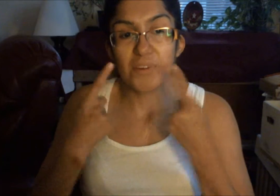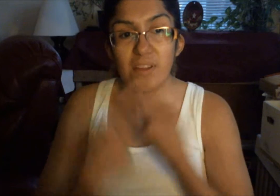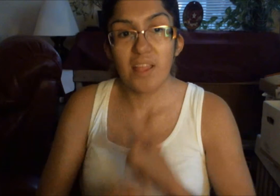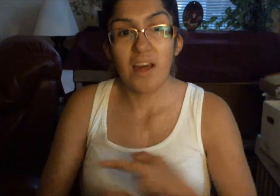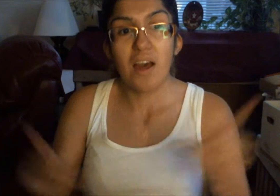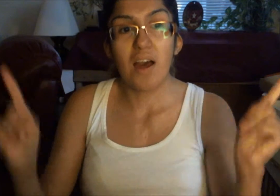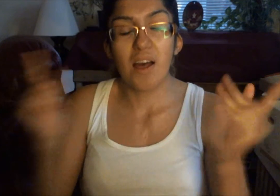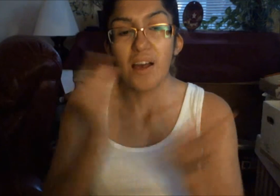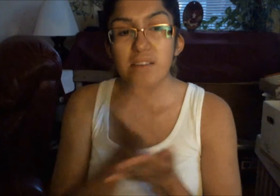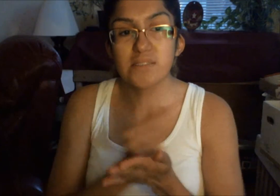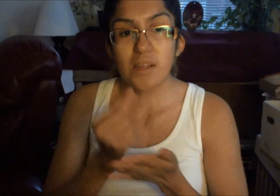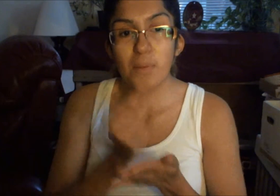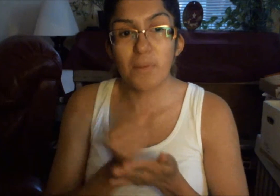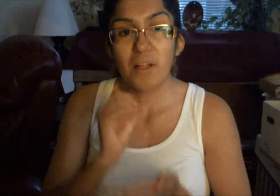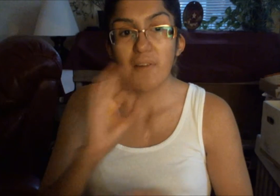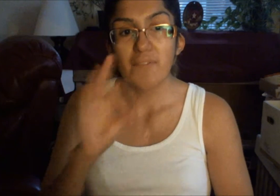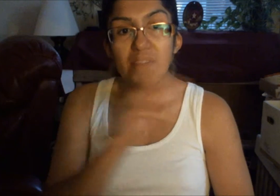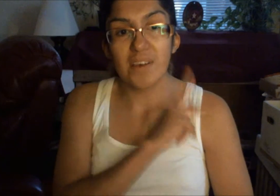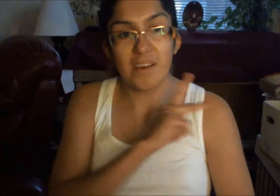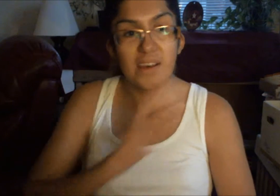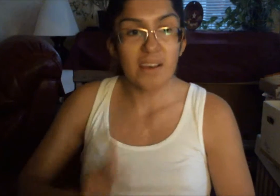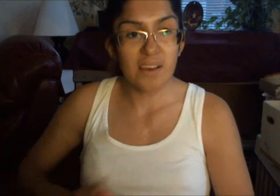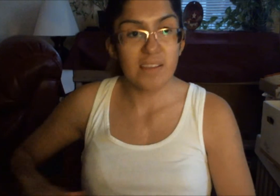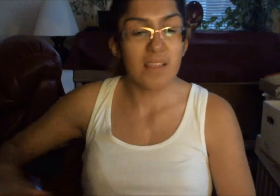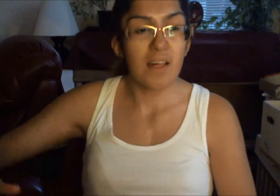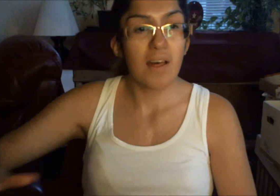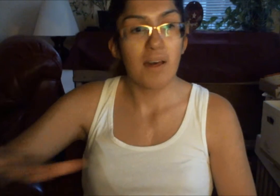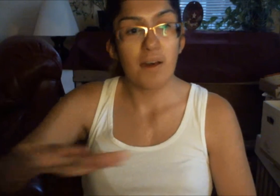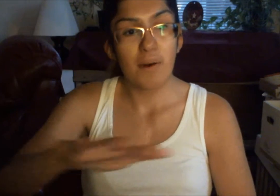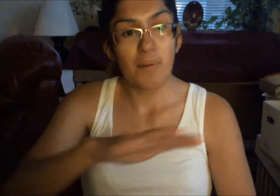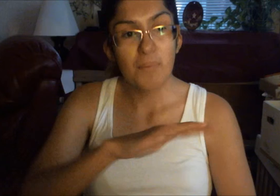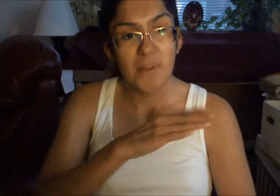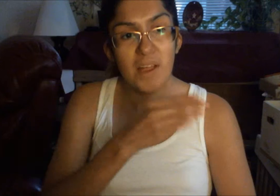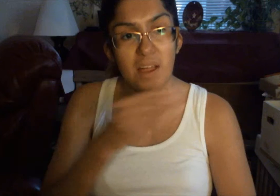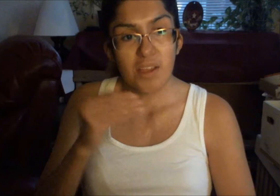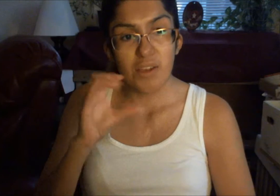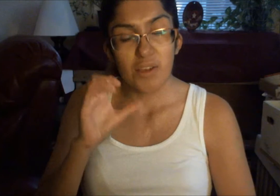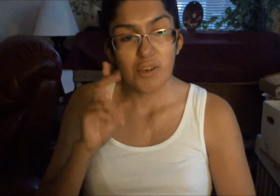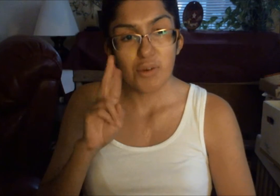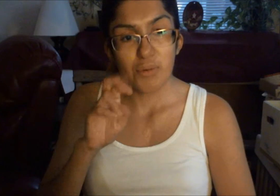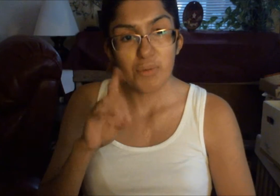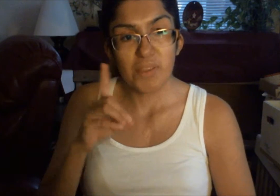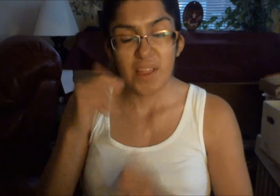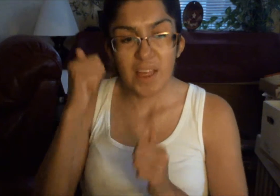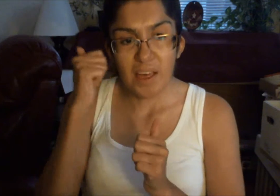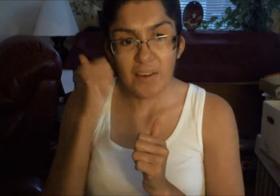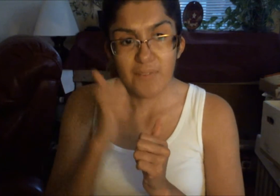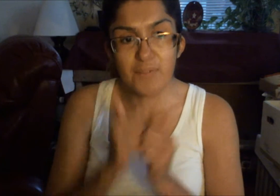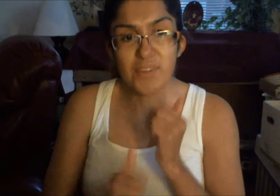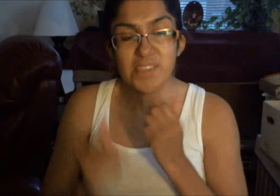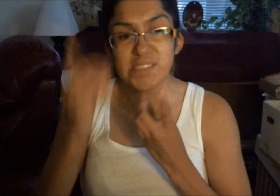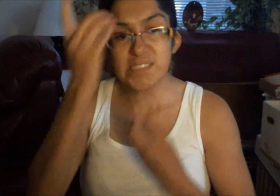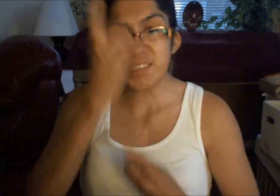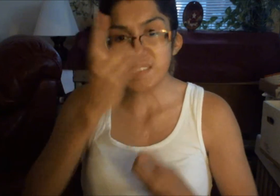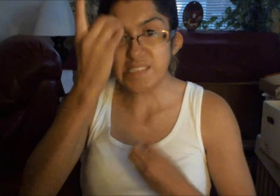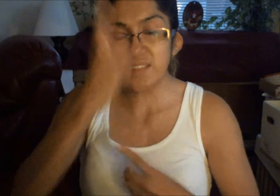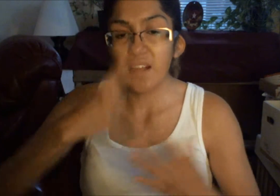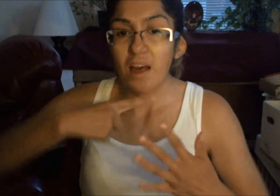You know what's great about Heidi? She's socially conscious, she's hardworking, she's so tenacious, and the product is